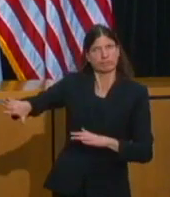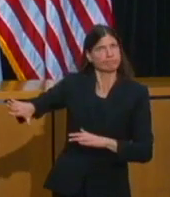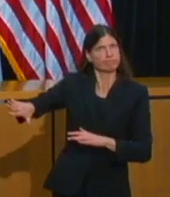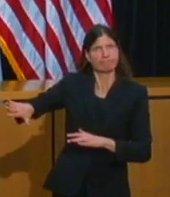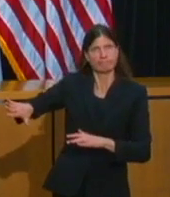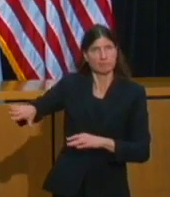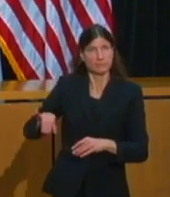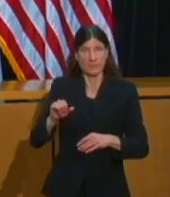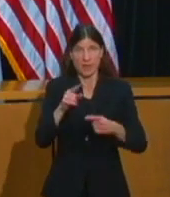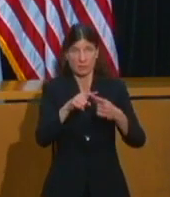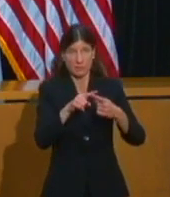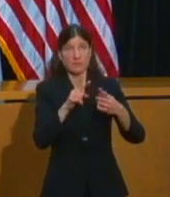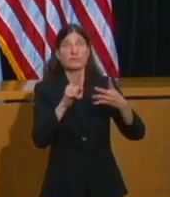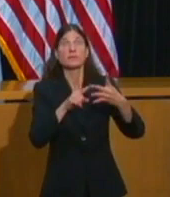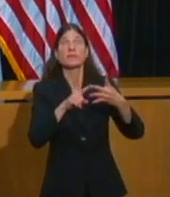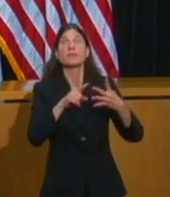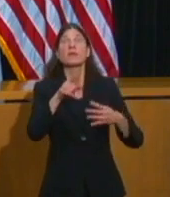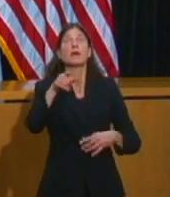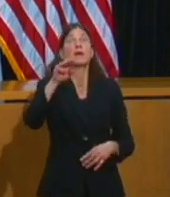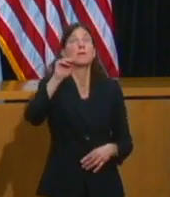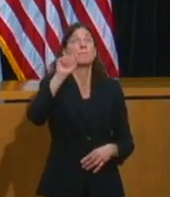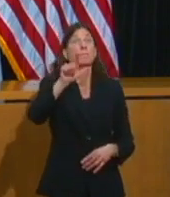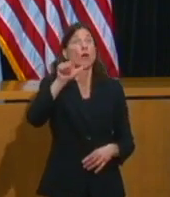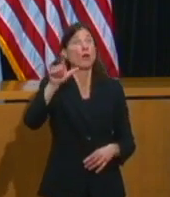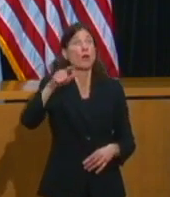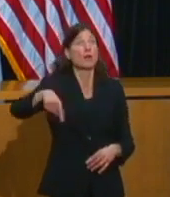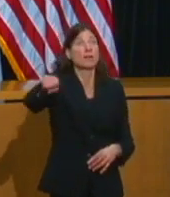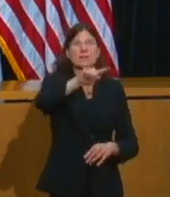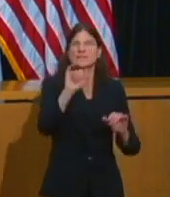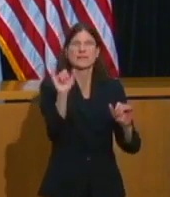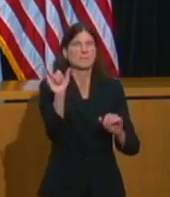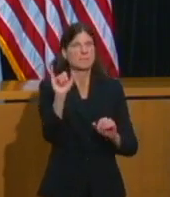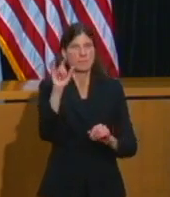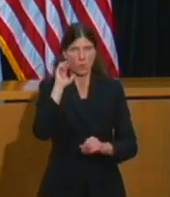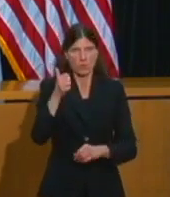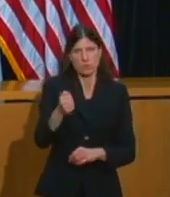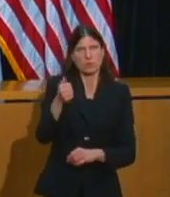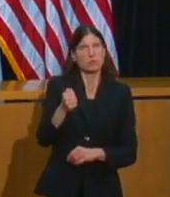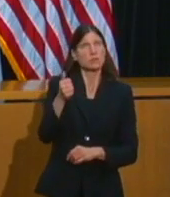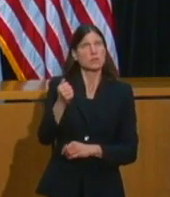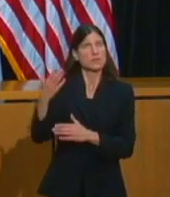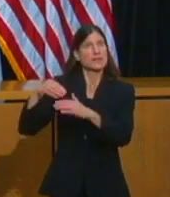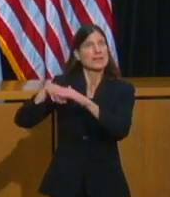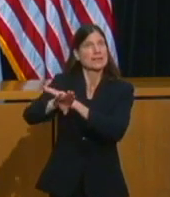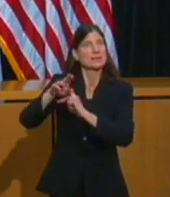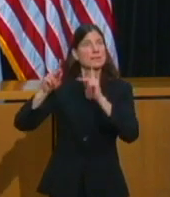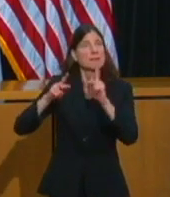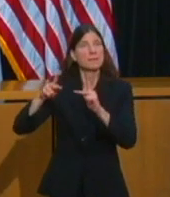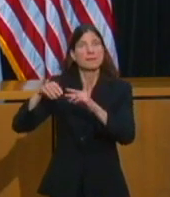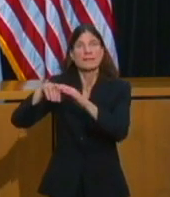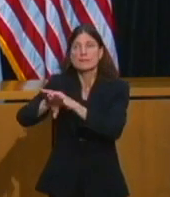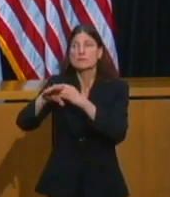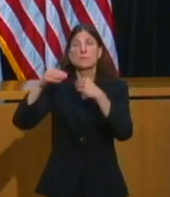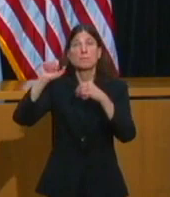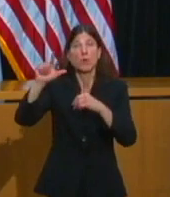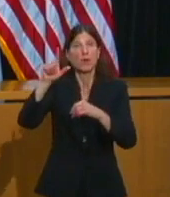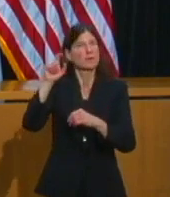and similar spaces. And amenities like seating and food courts and children's play areas must remain